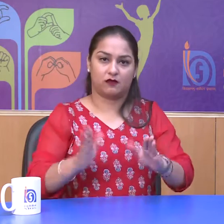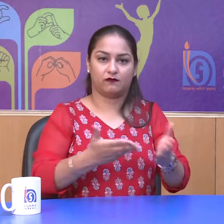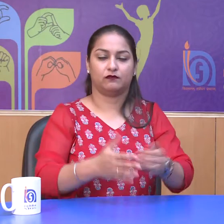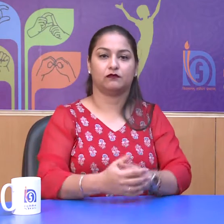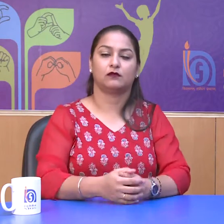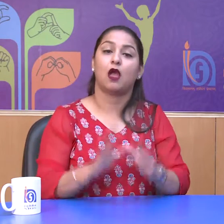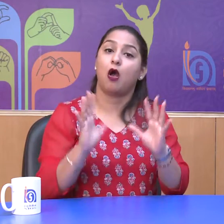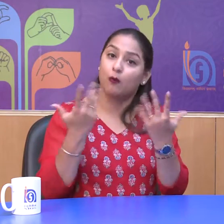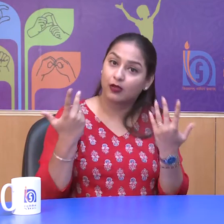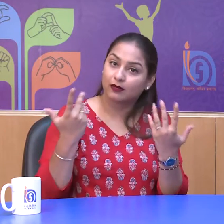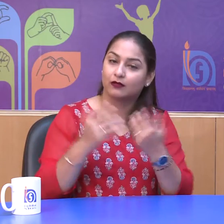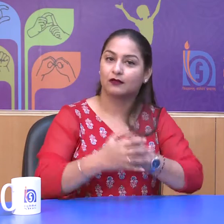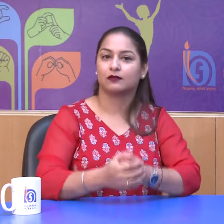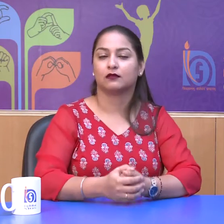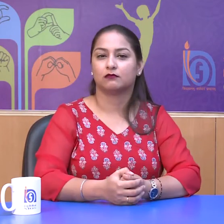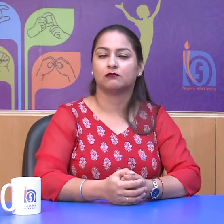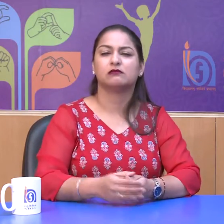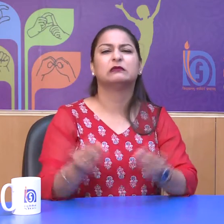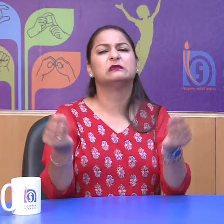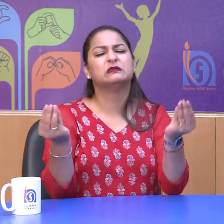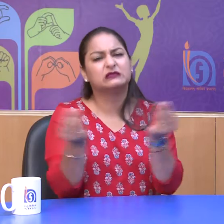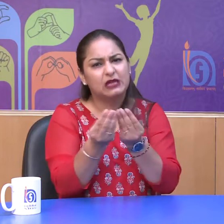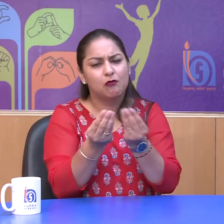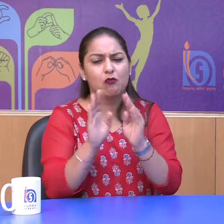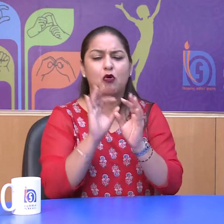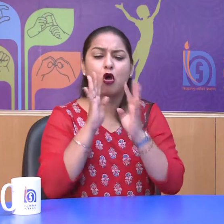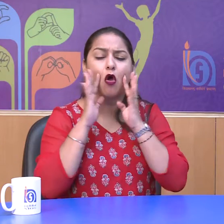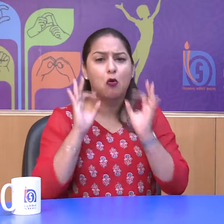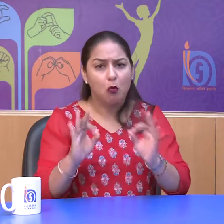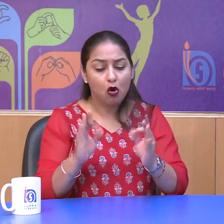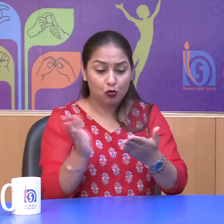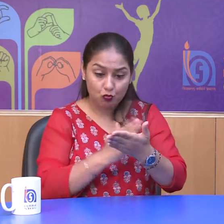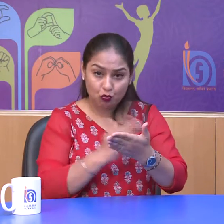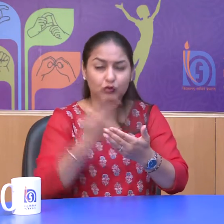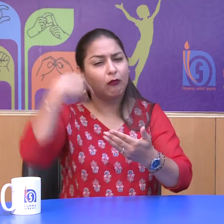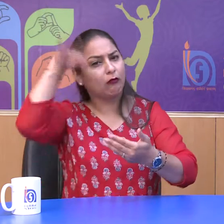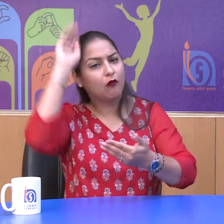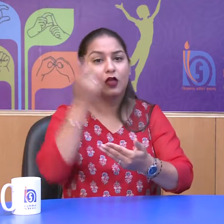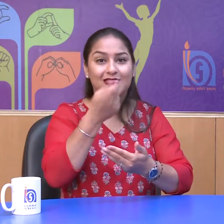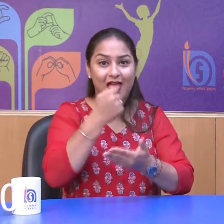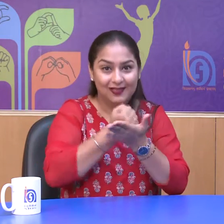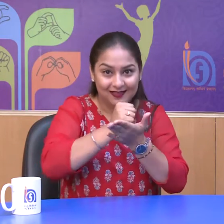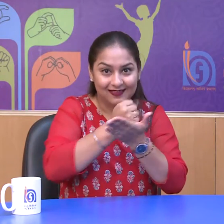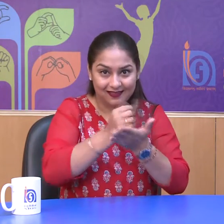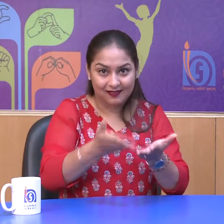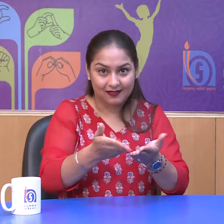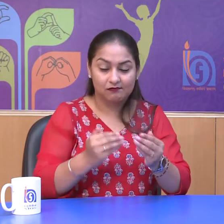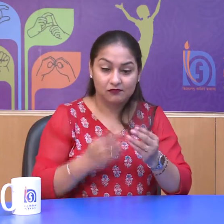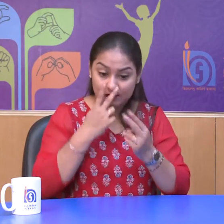However, some important books on Ayurveda did come up,